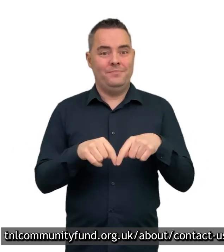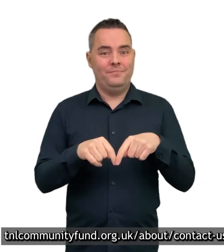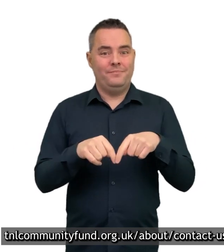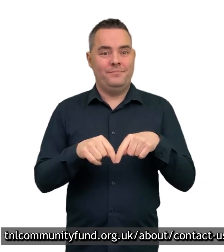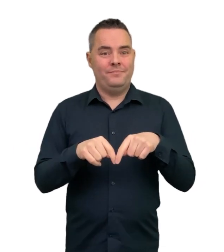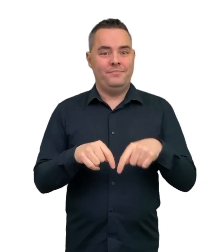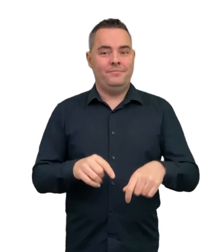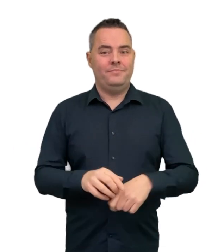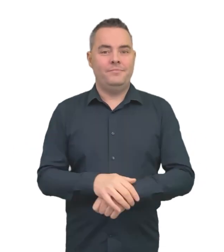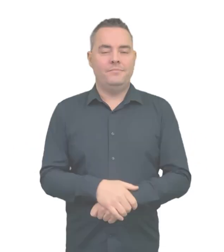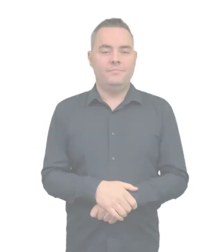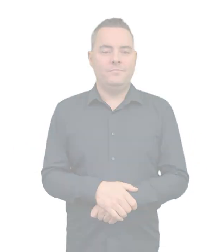tnlcommunityfund.org.uk/about/contact-us.